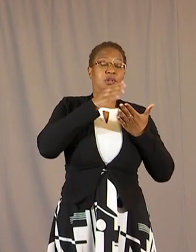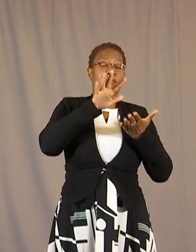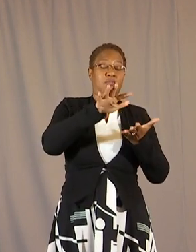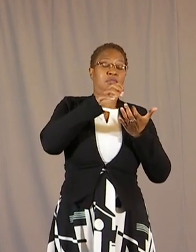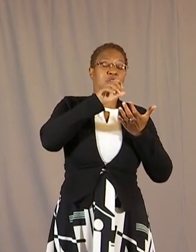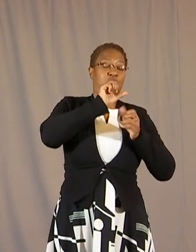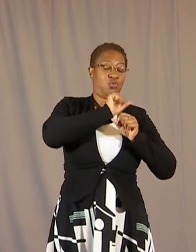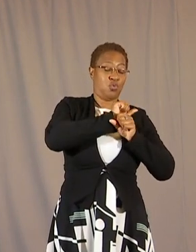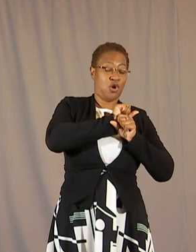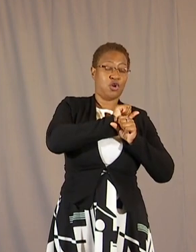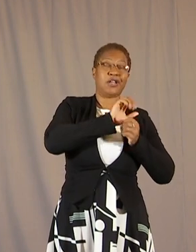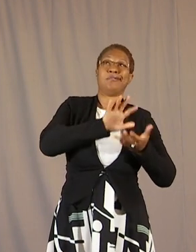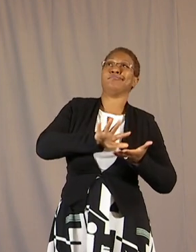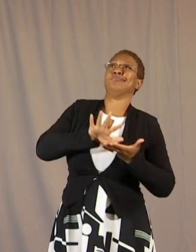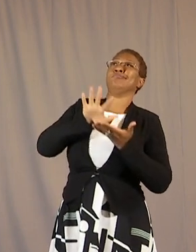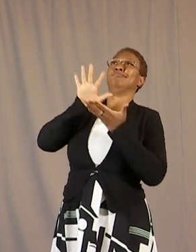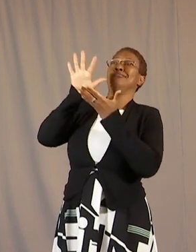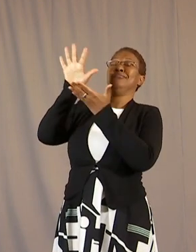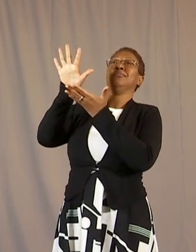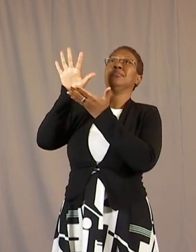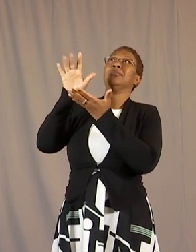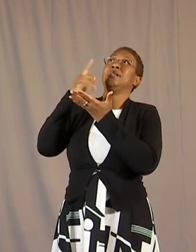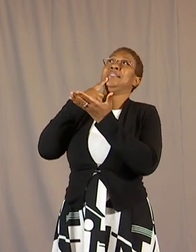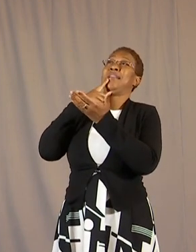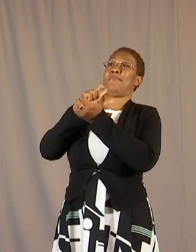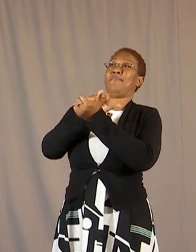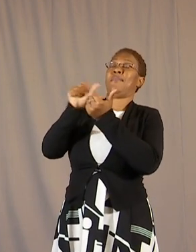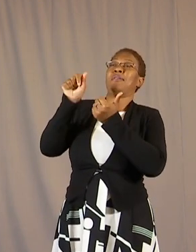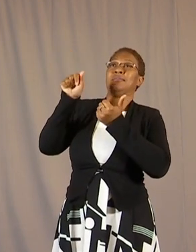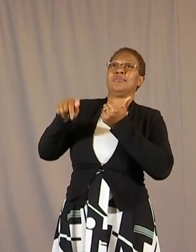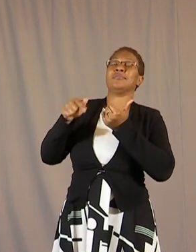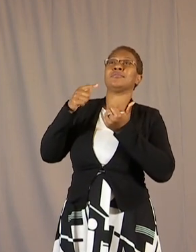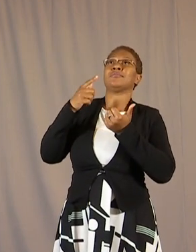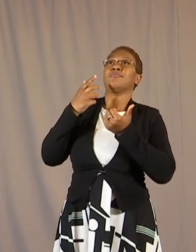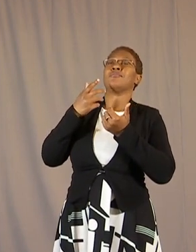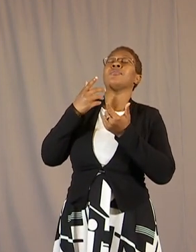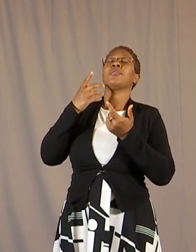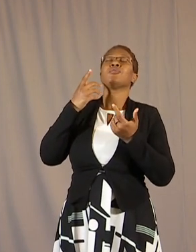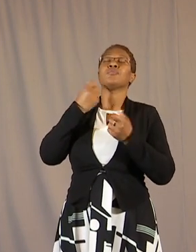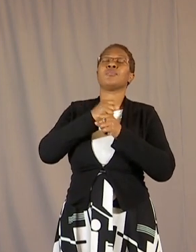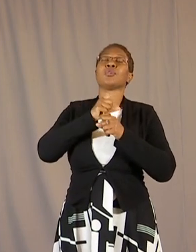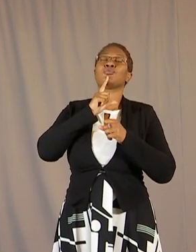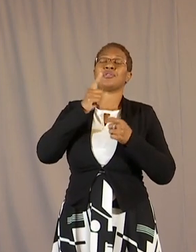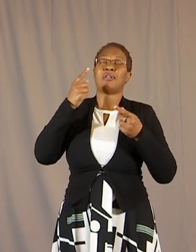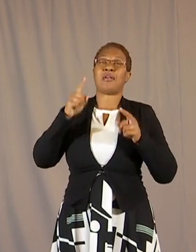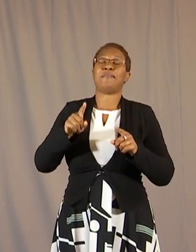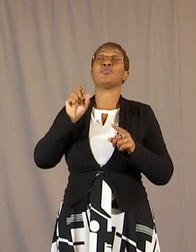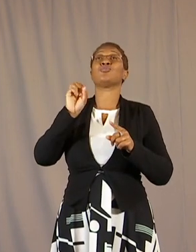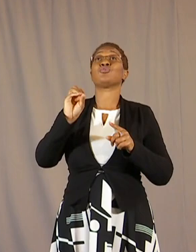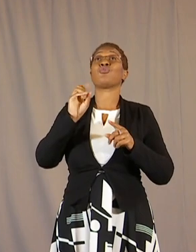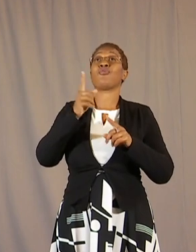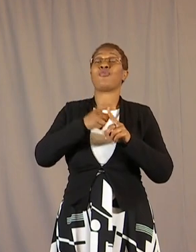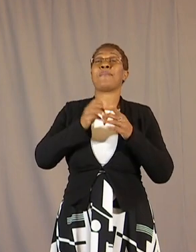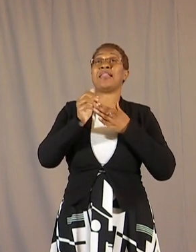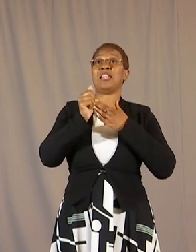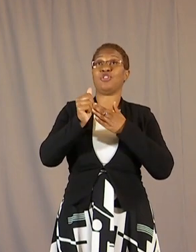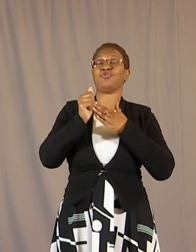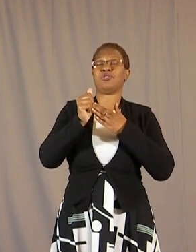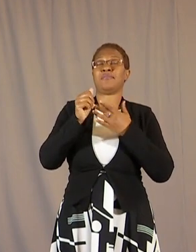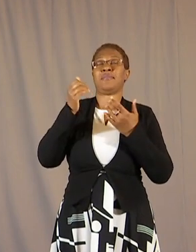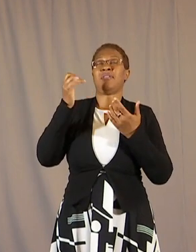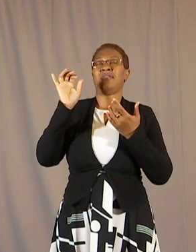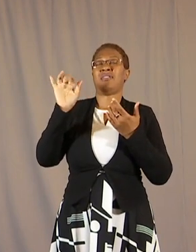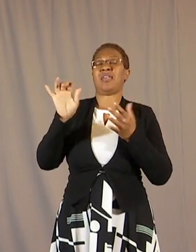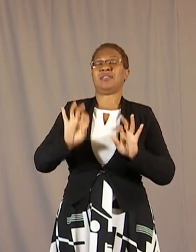work. So I do, you know, really say that leadership, it was key in that happening in this case. Just one